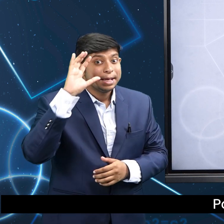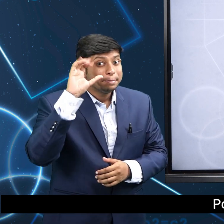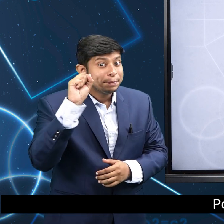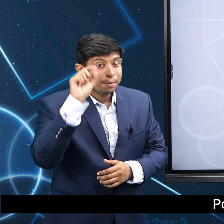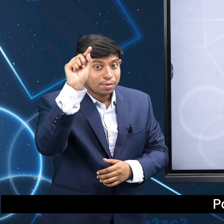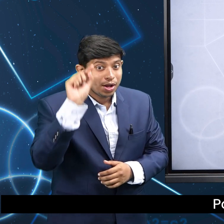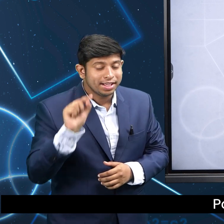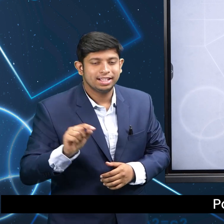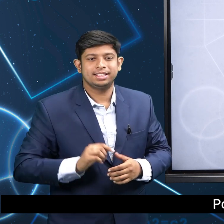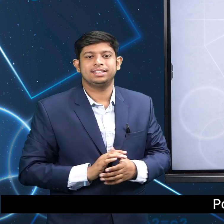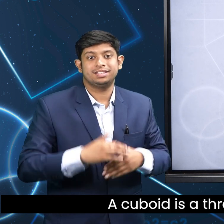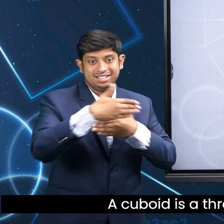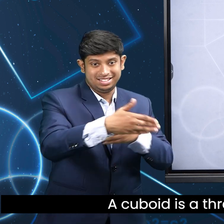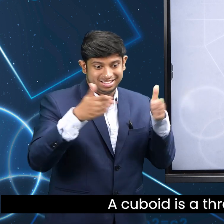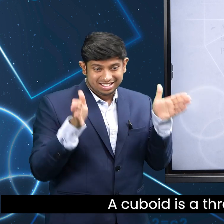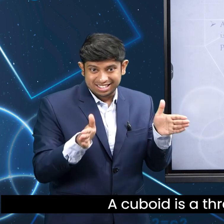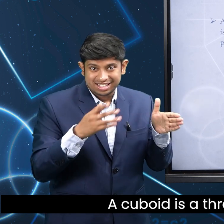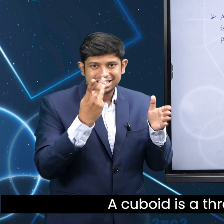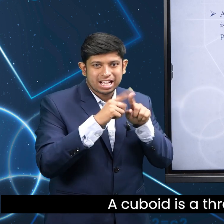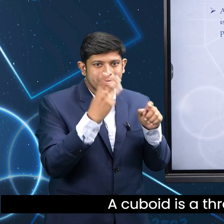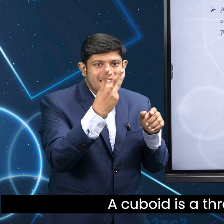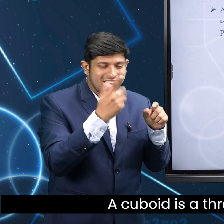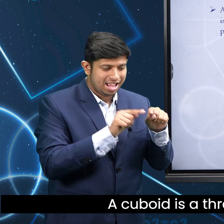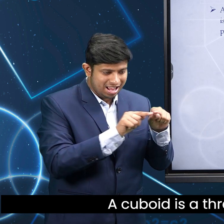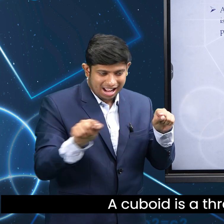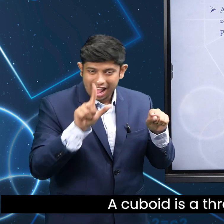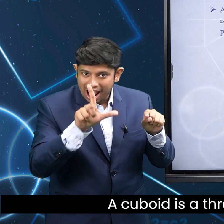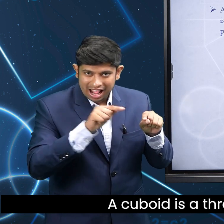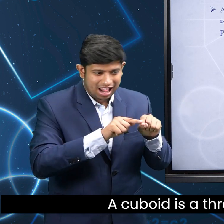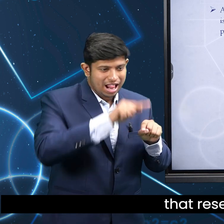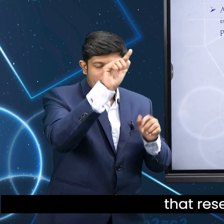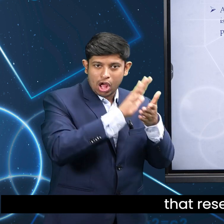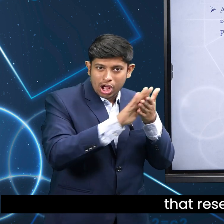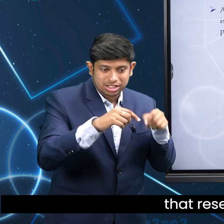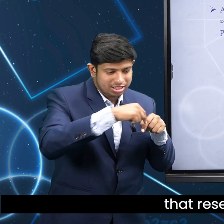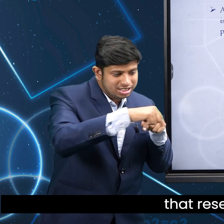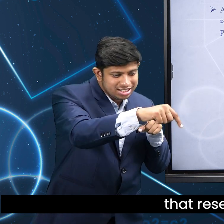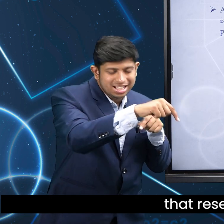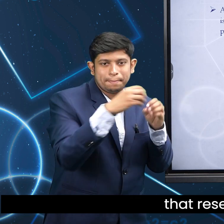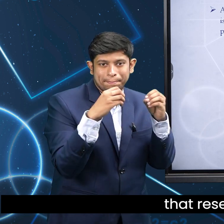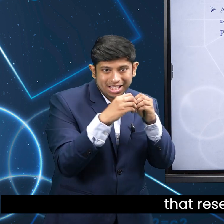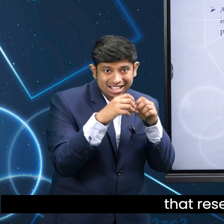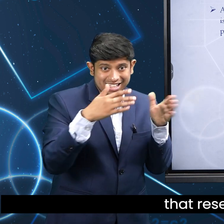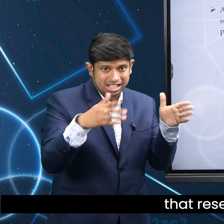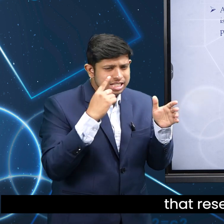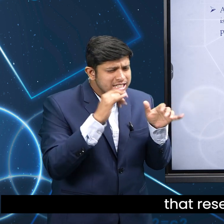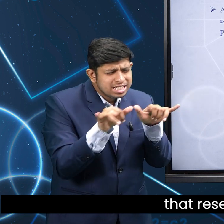Points to remember. A cuboid is a three-dimensional geometric shape that resembles a rectangular box.